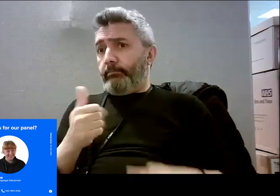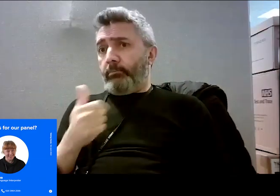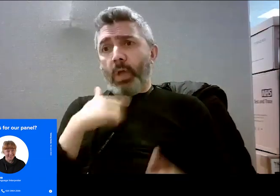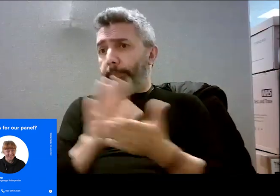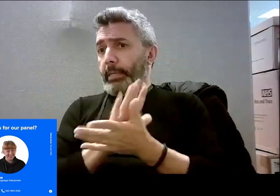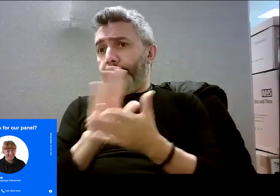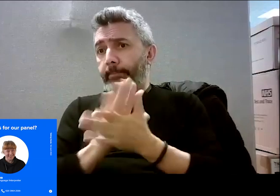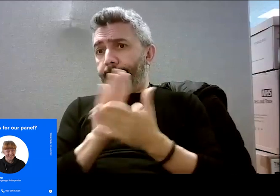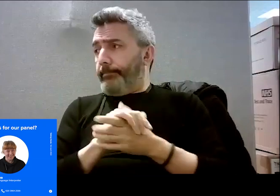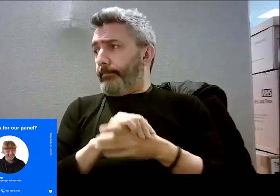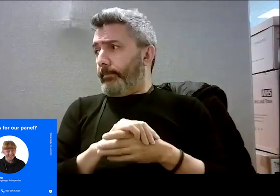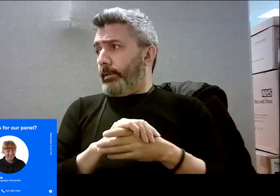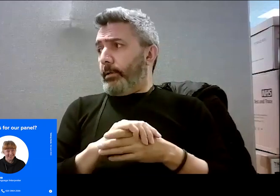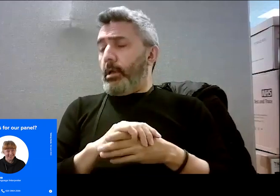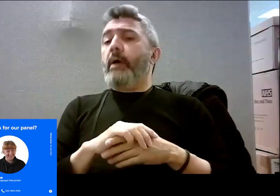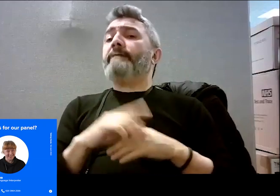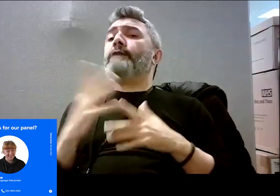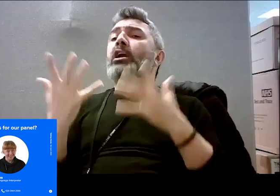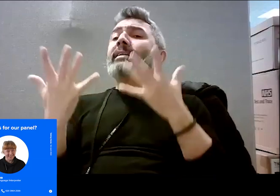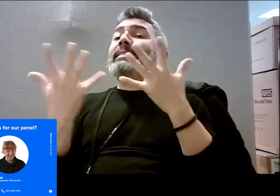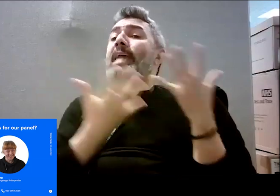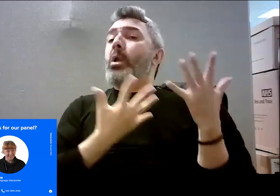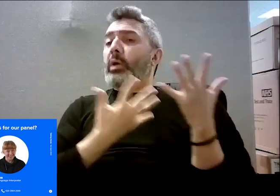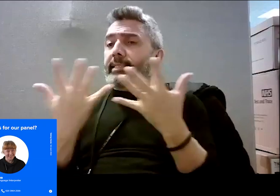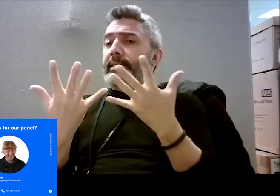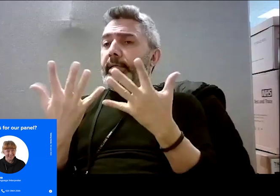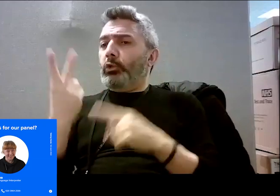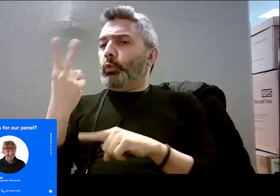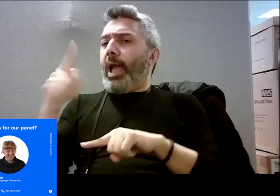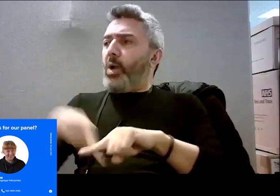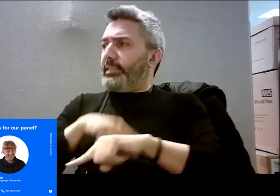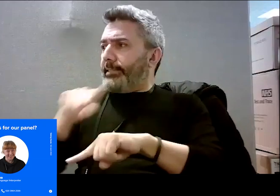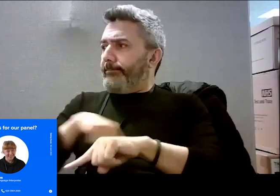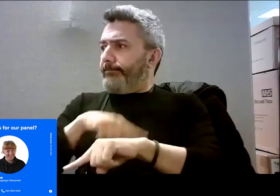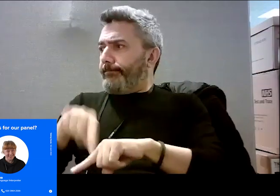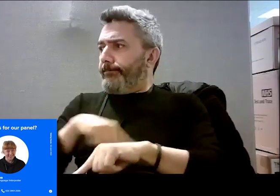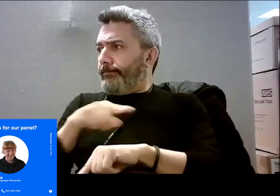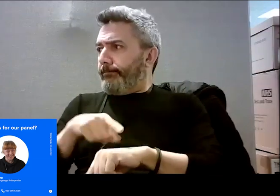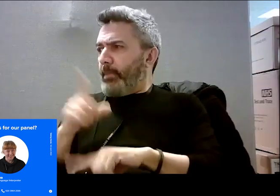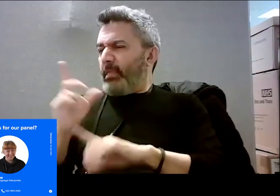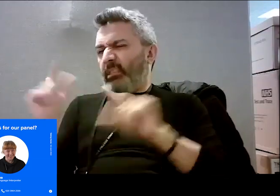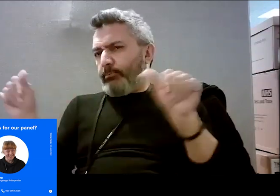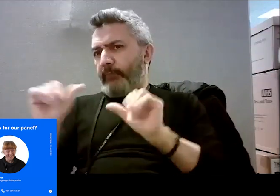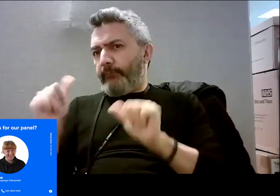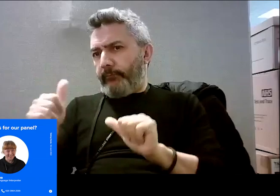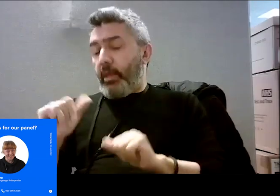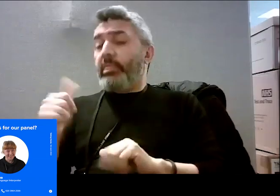if anybody wants to do a short introduction on Zoom, we could do that. Do it a couple of hours a week if